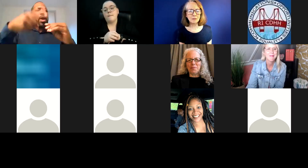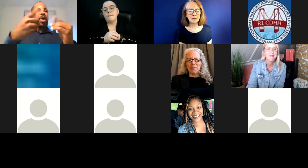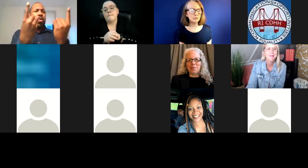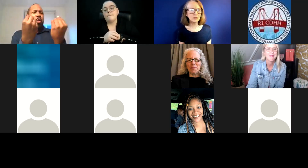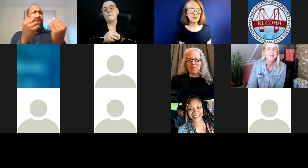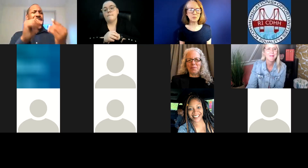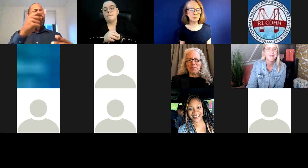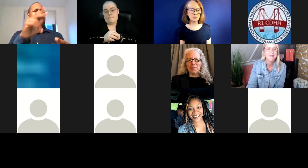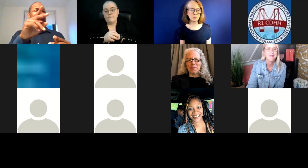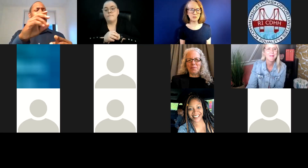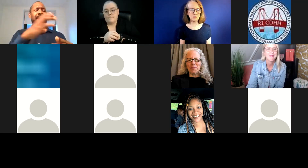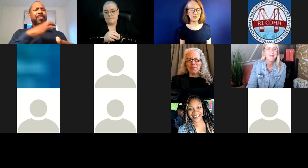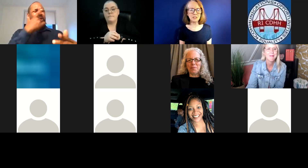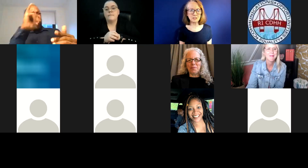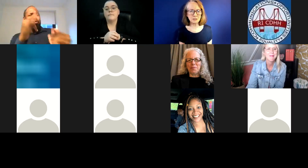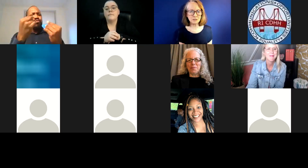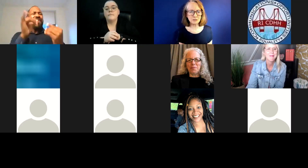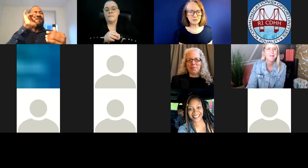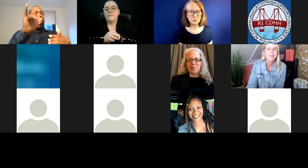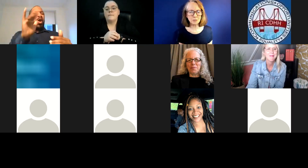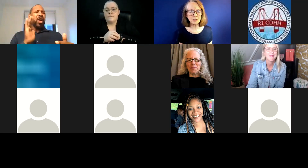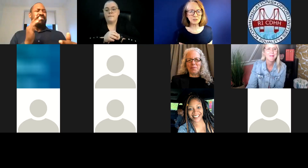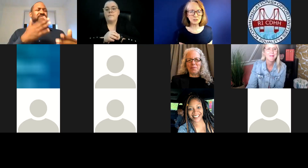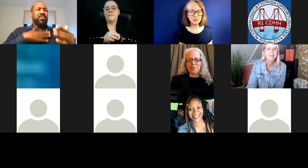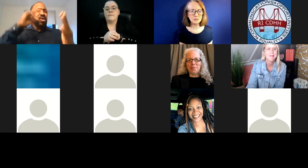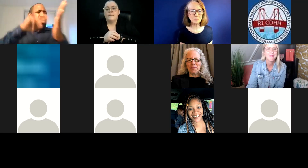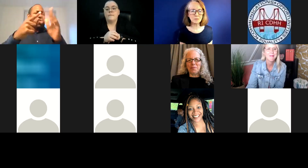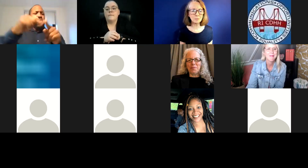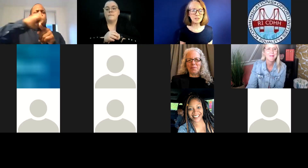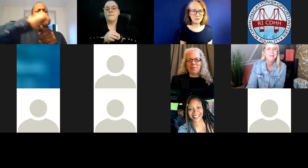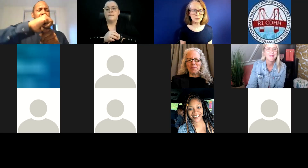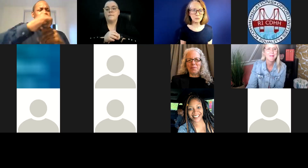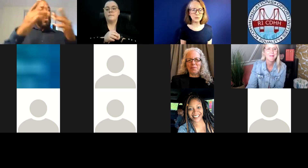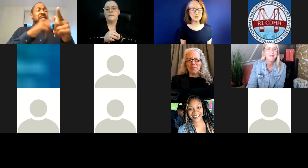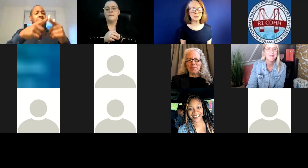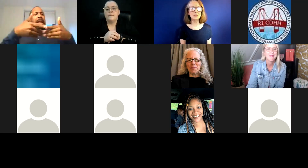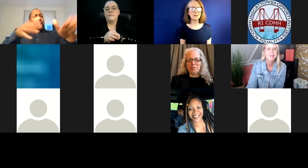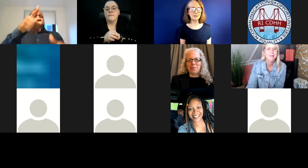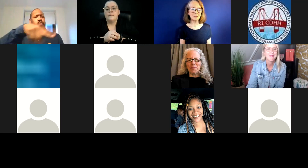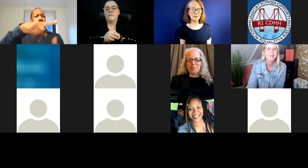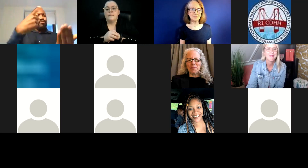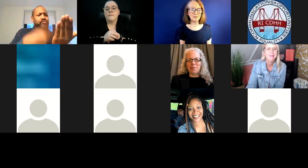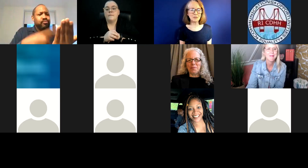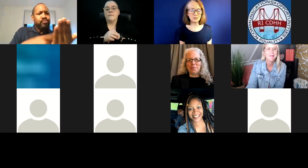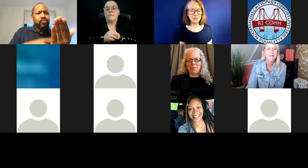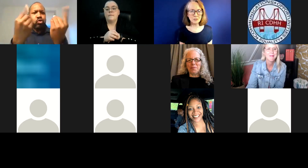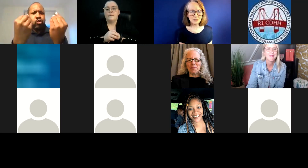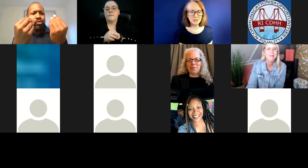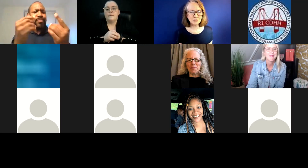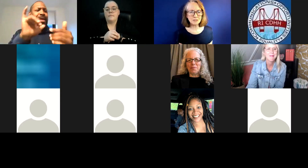The only purpose was orientation so that people understood some of the basic rules. I felt the training was necessary